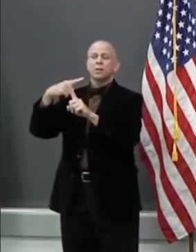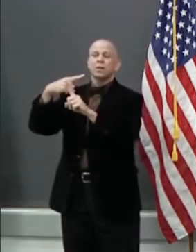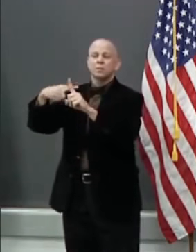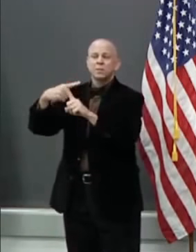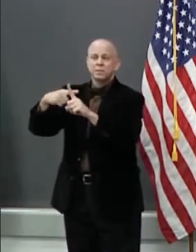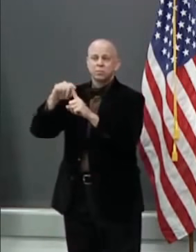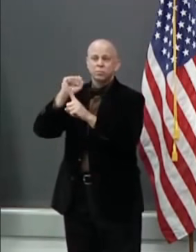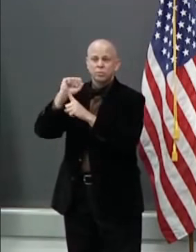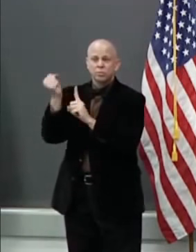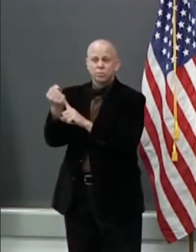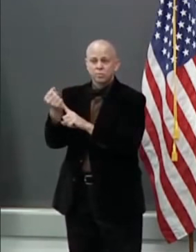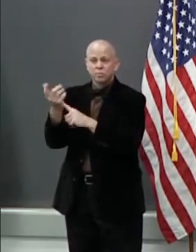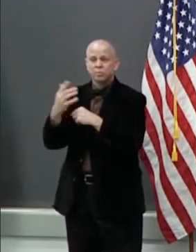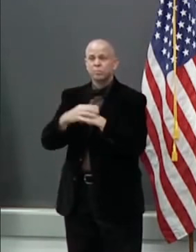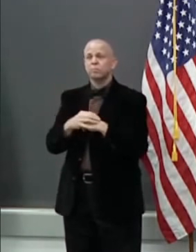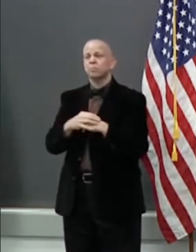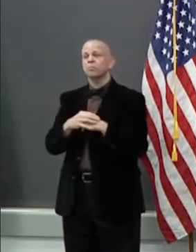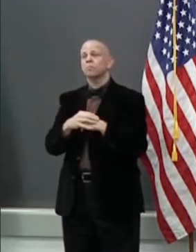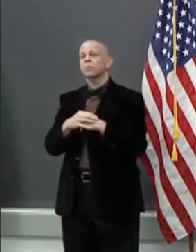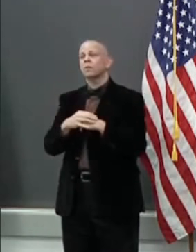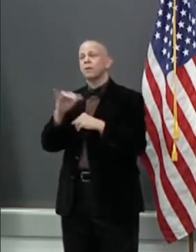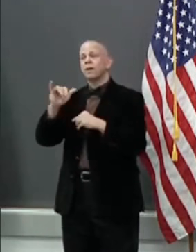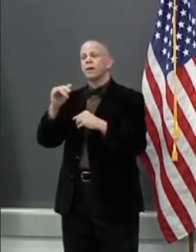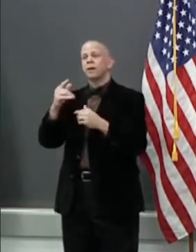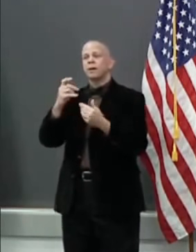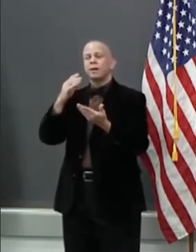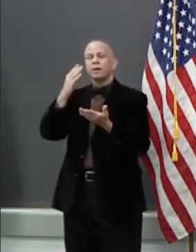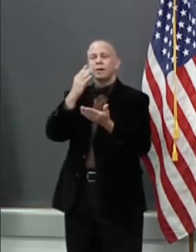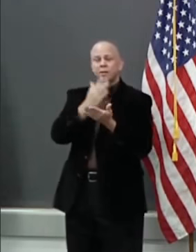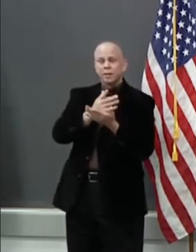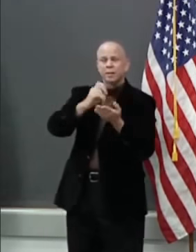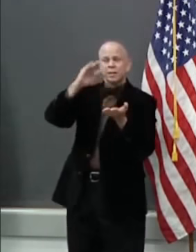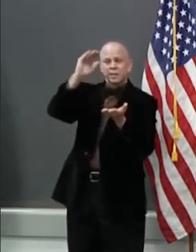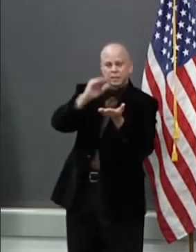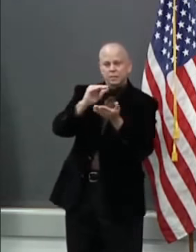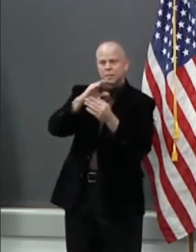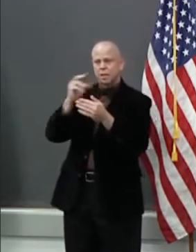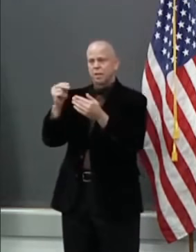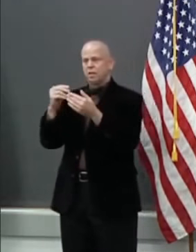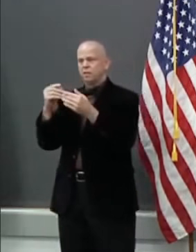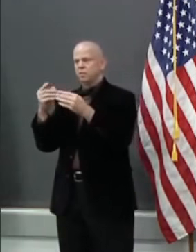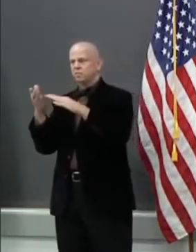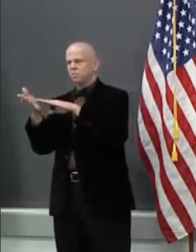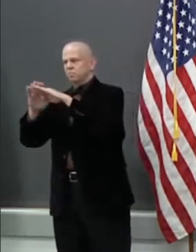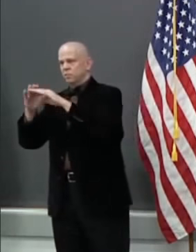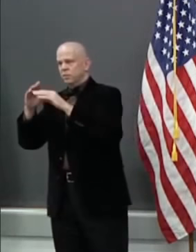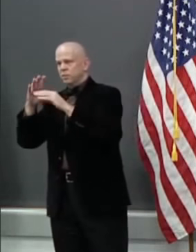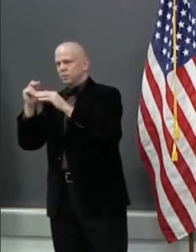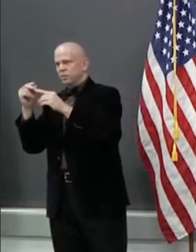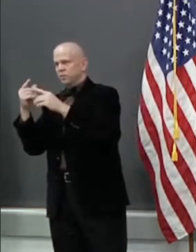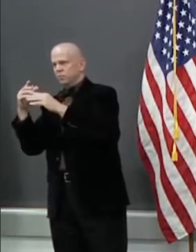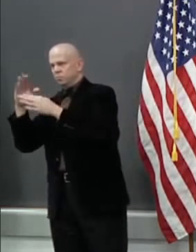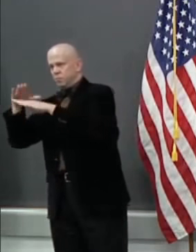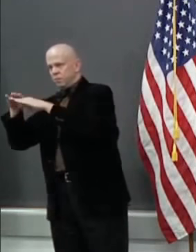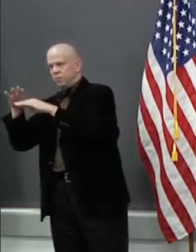where transmission increased, we were pretty sure we were on that increasing transmission scenario. As it turns out, our cases have